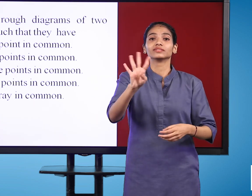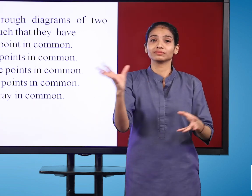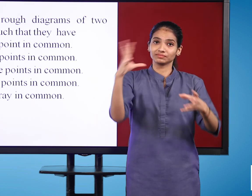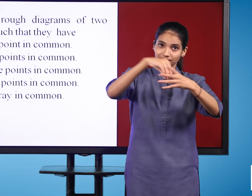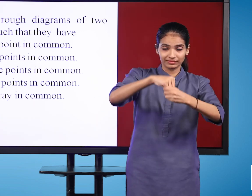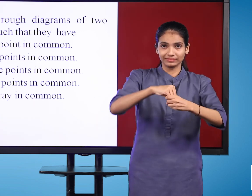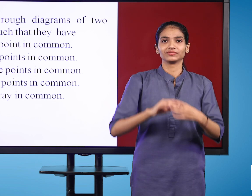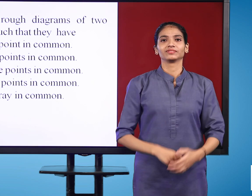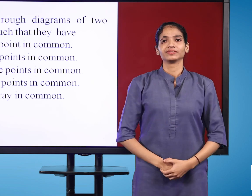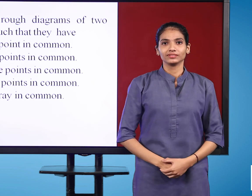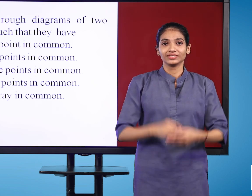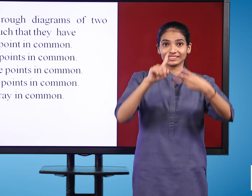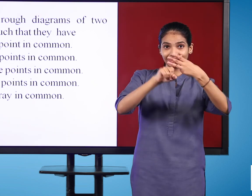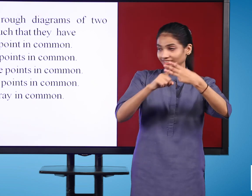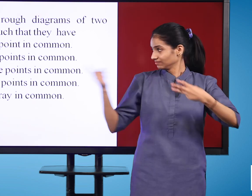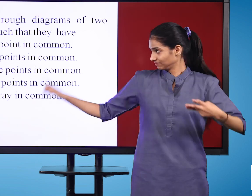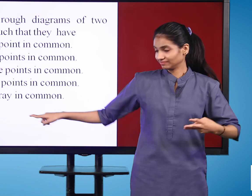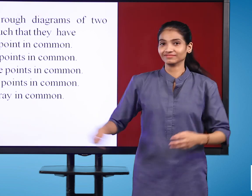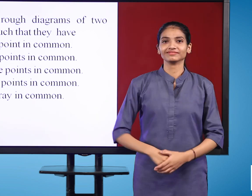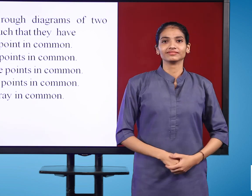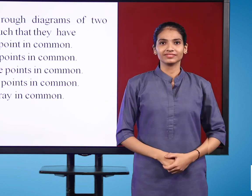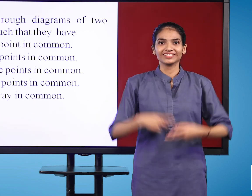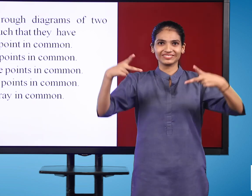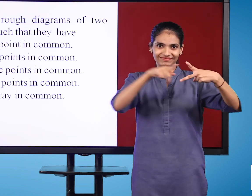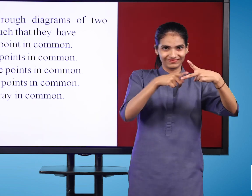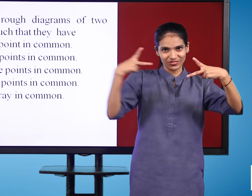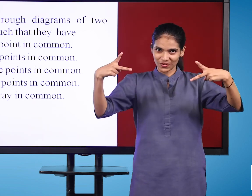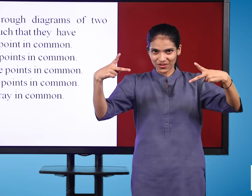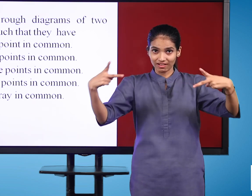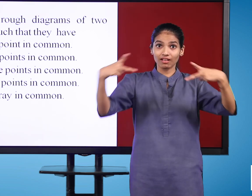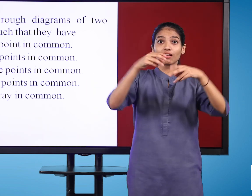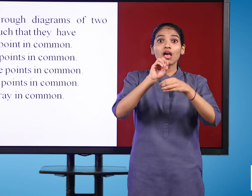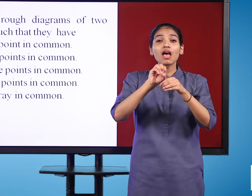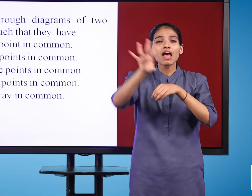E. 1 ray in common.